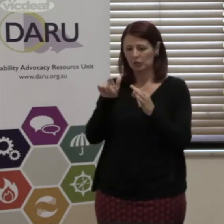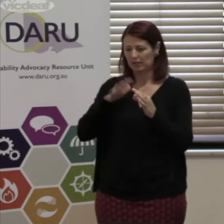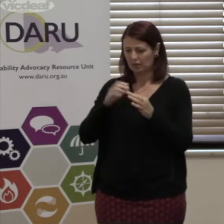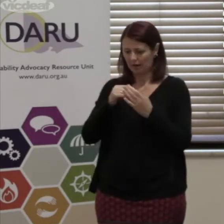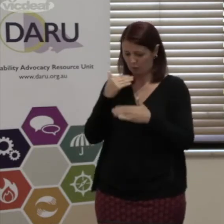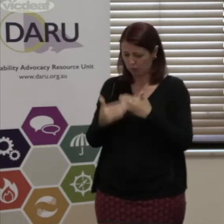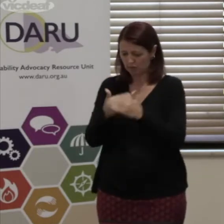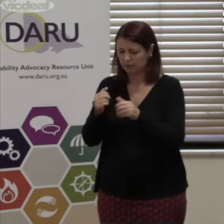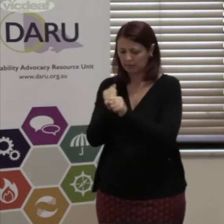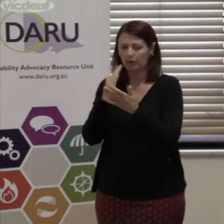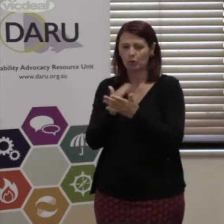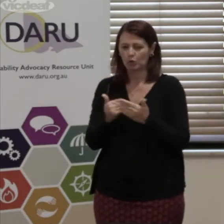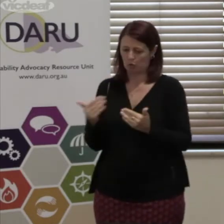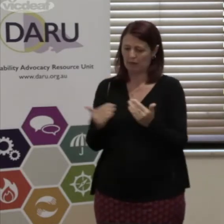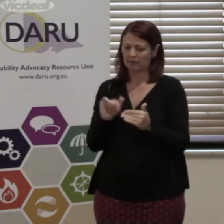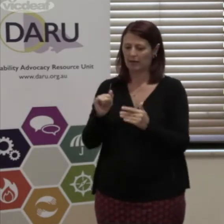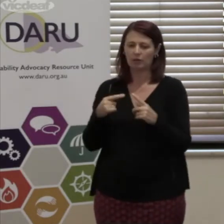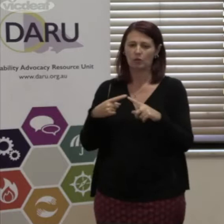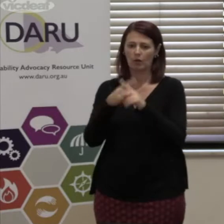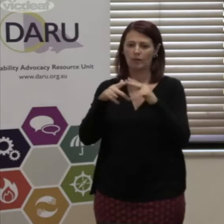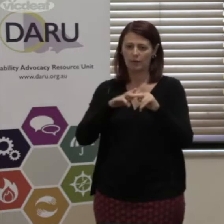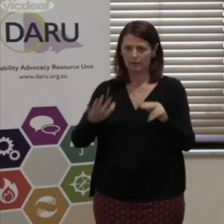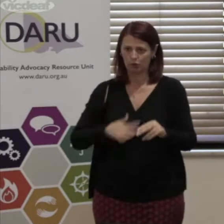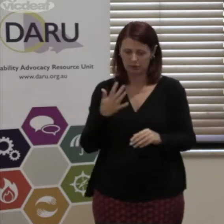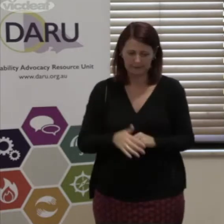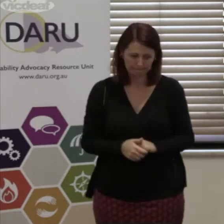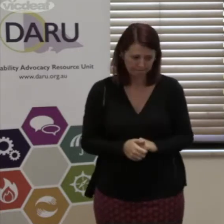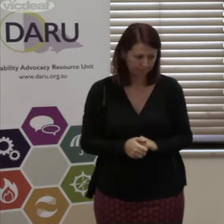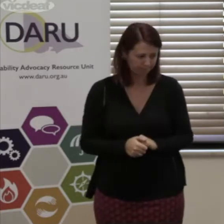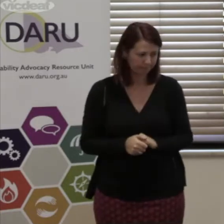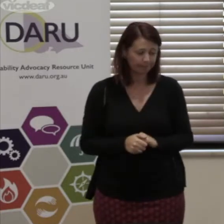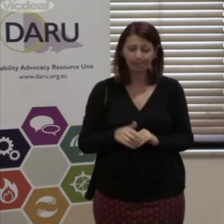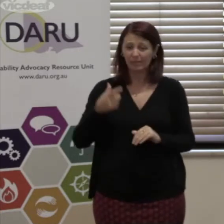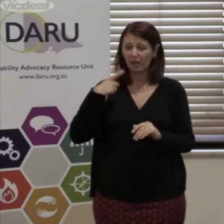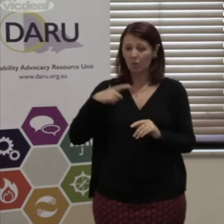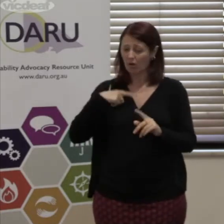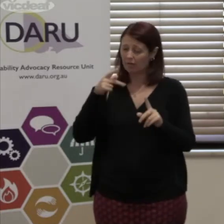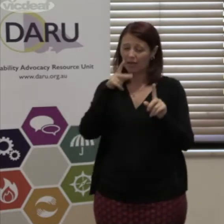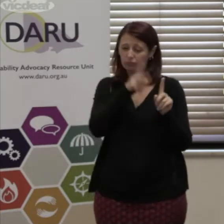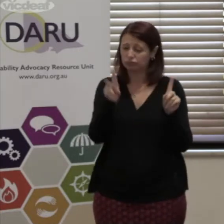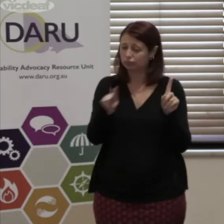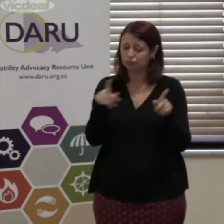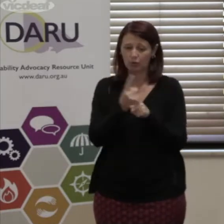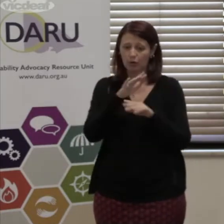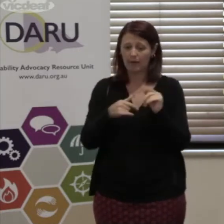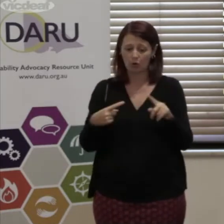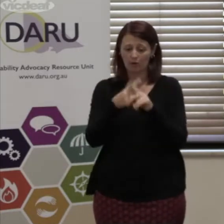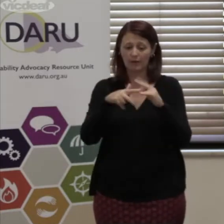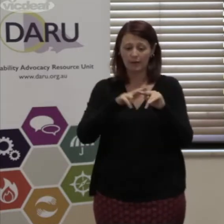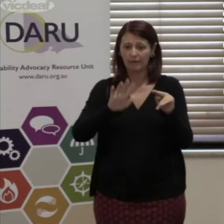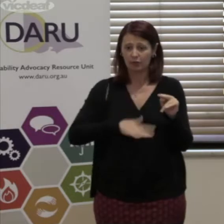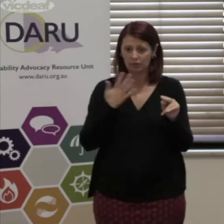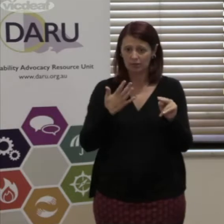processes in place to manage that. But the reason that they go on about conflict of interest in particular is about the conflict of